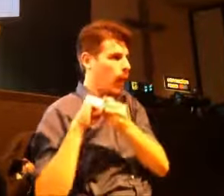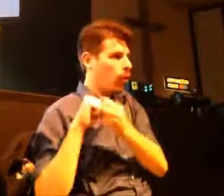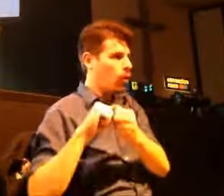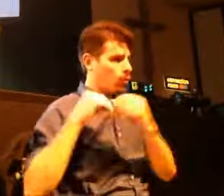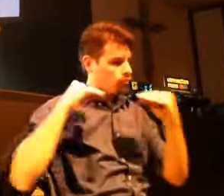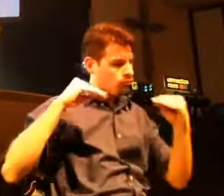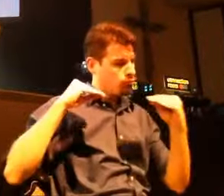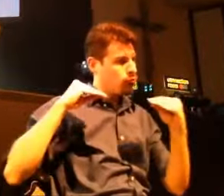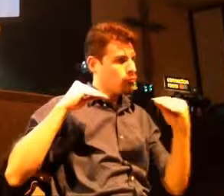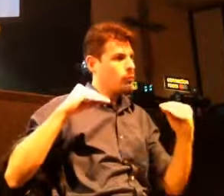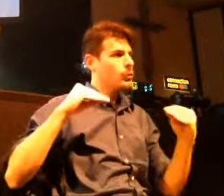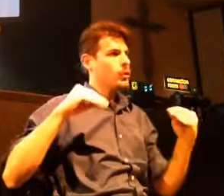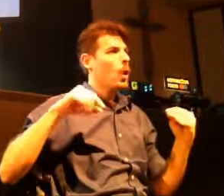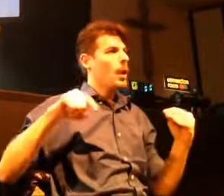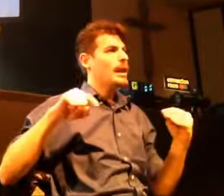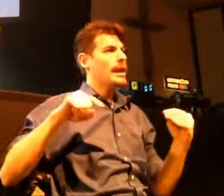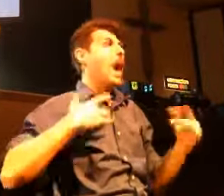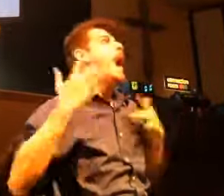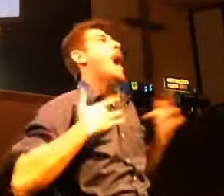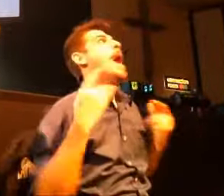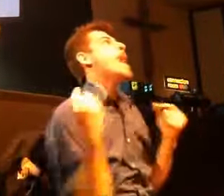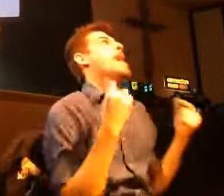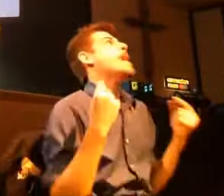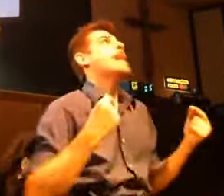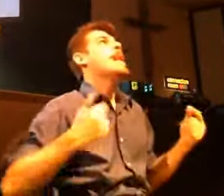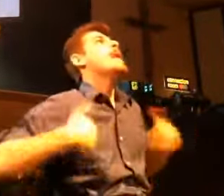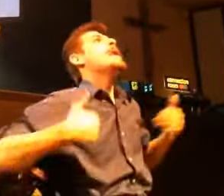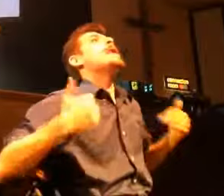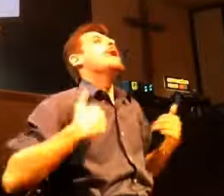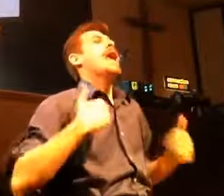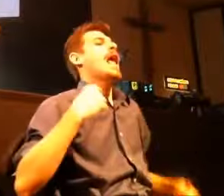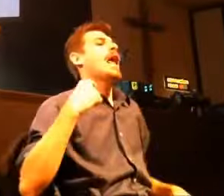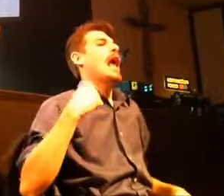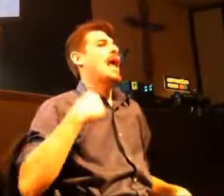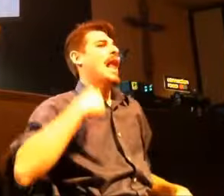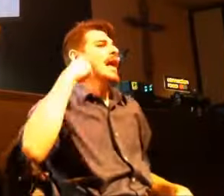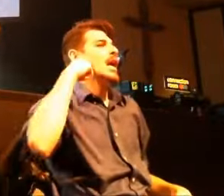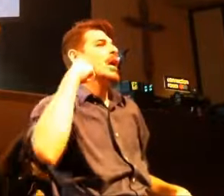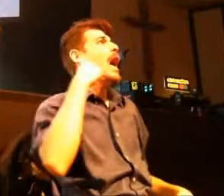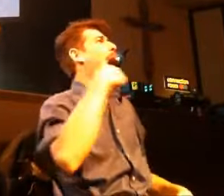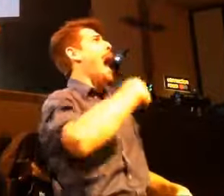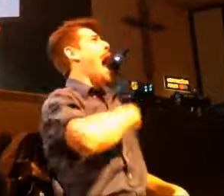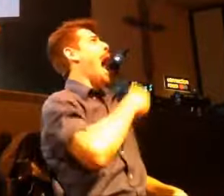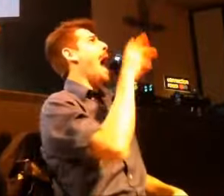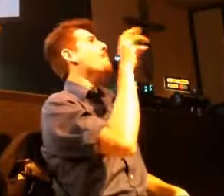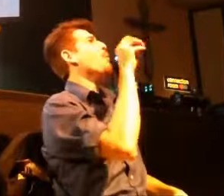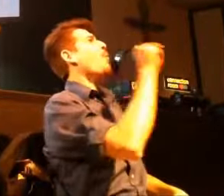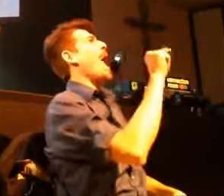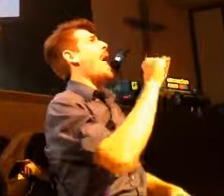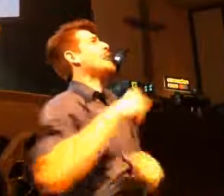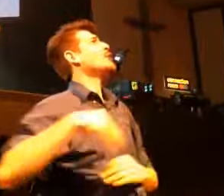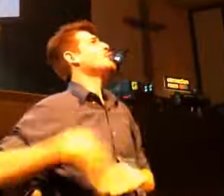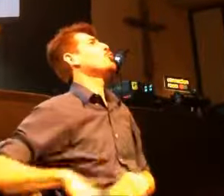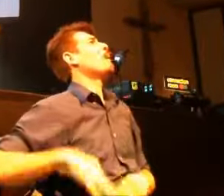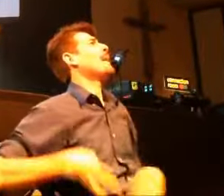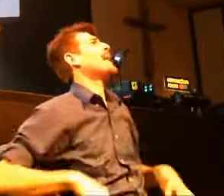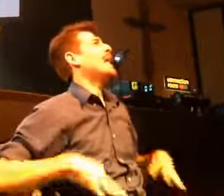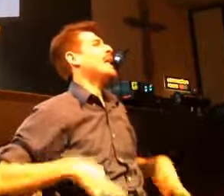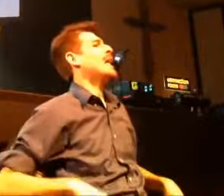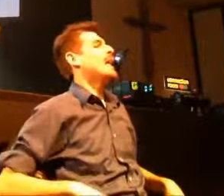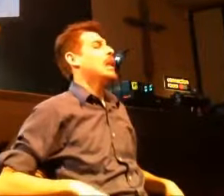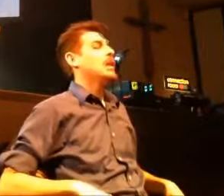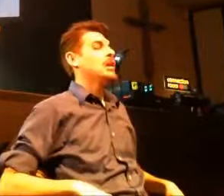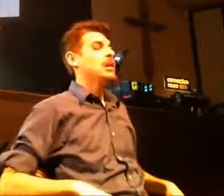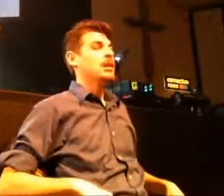chimpanzee morning, there just became this moment where you hear him, I'm wet. it's dripping.